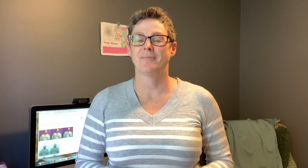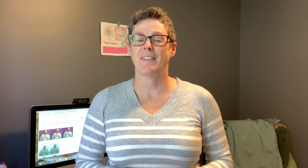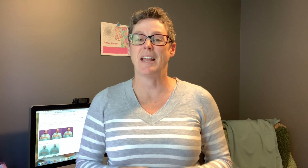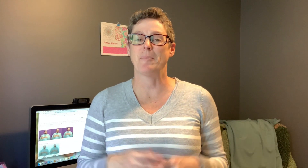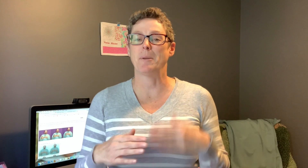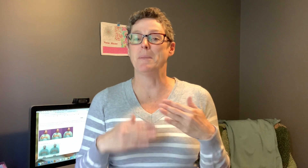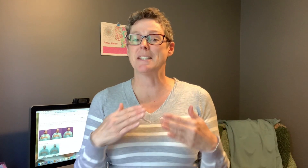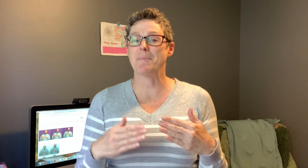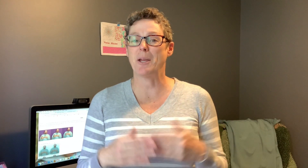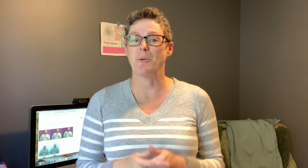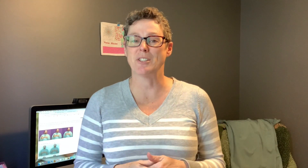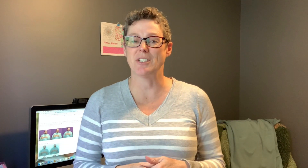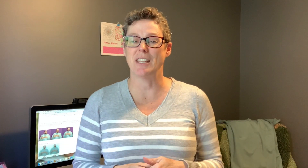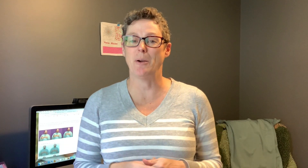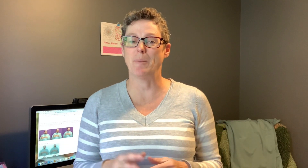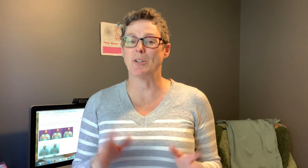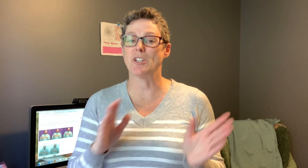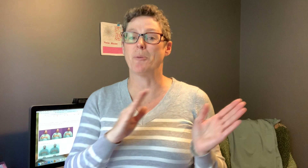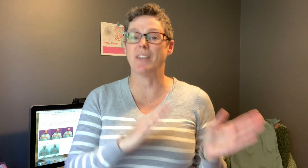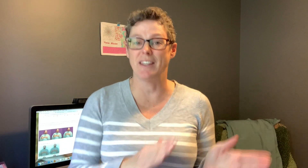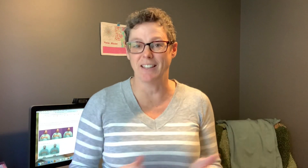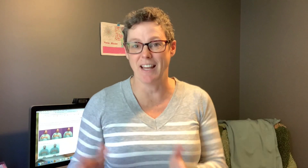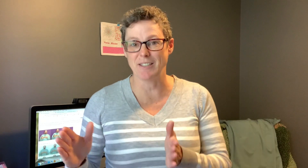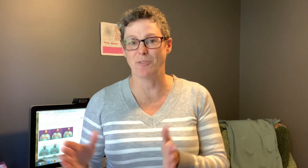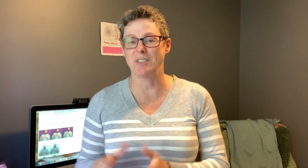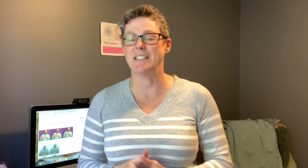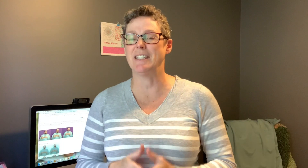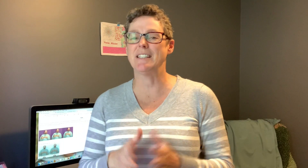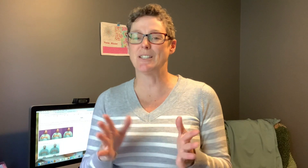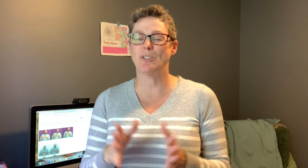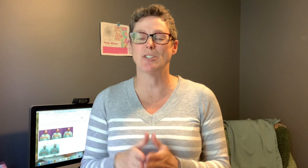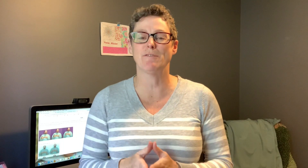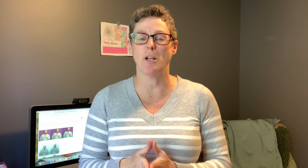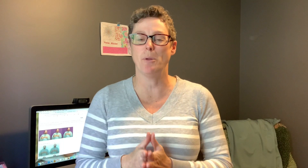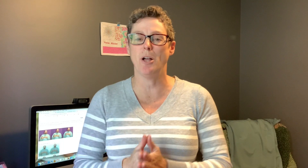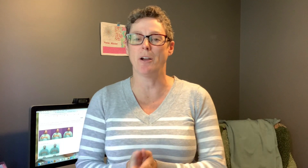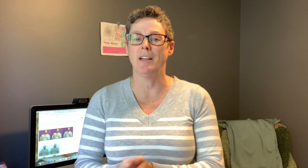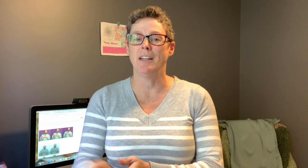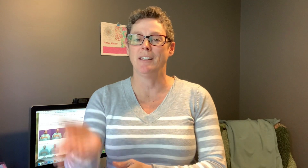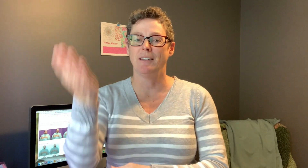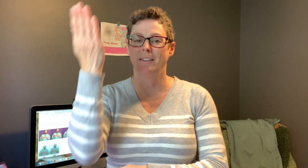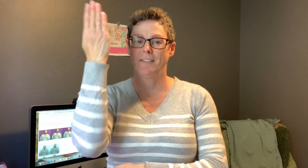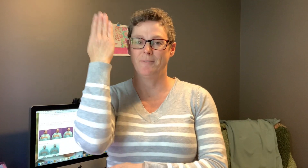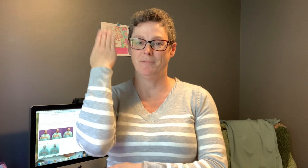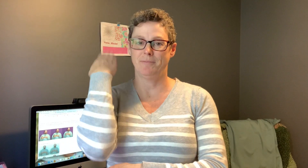And I'm going to mix up that question now, and I'm going to start with in the last 14 days, and so you just follow along.